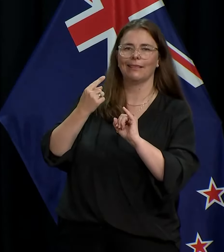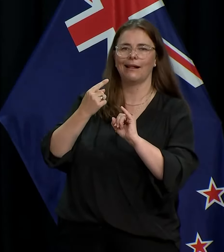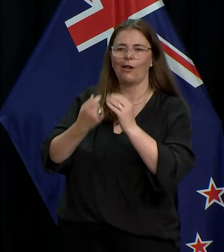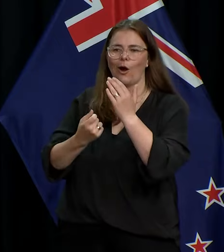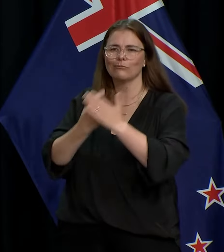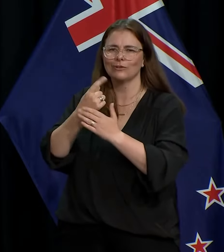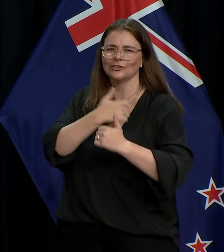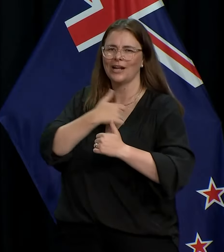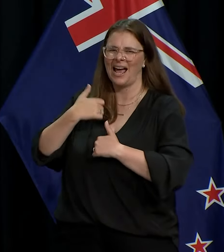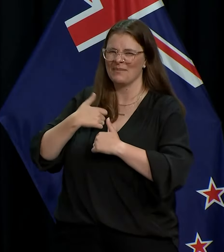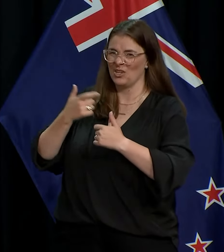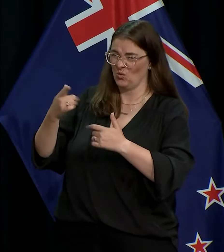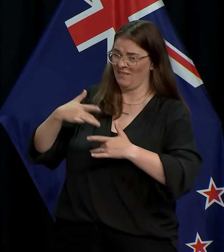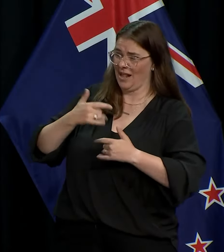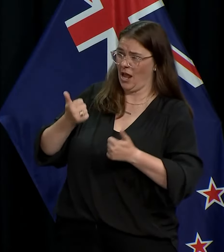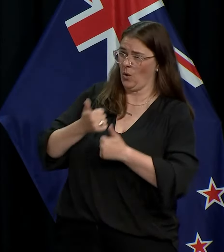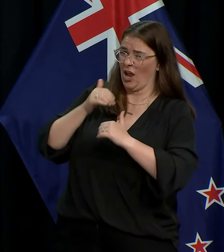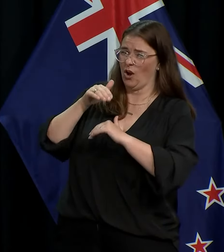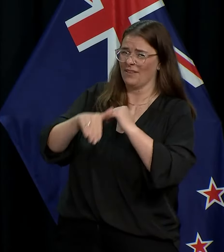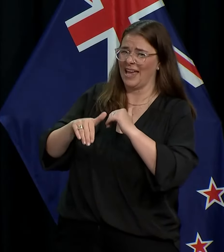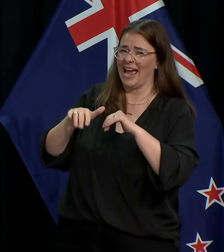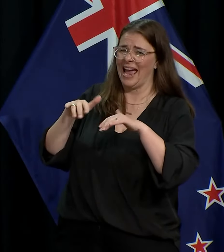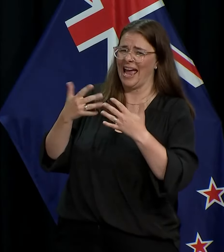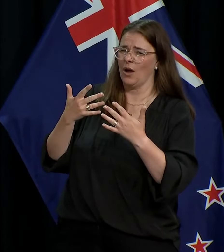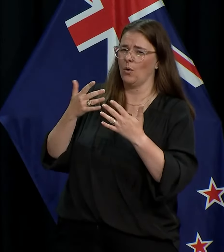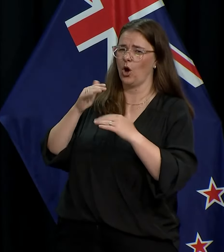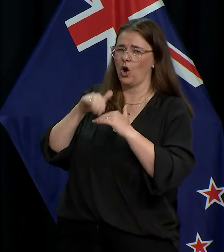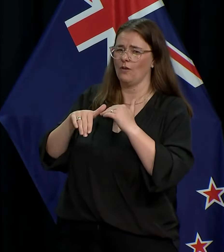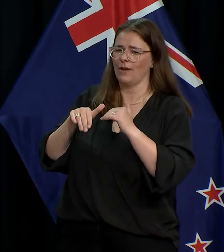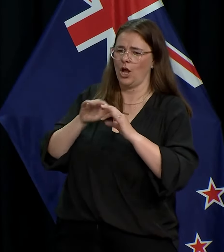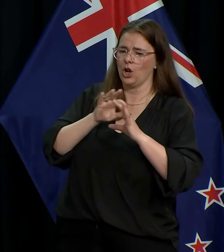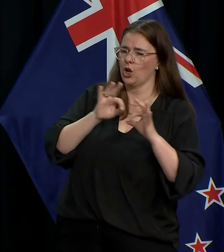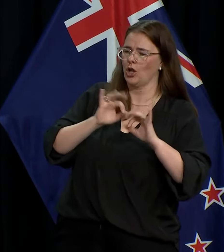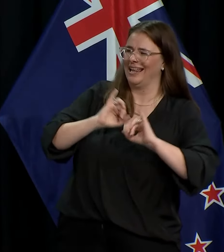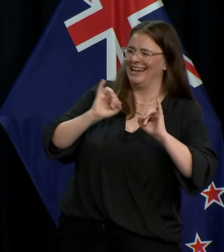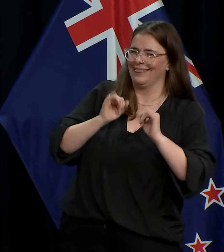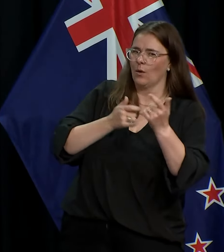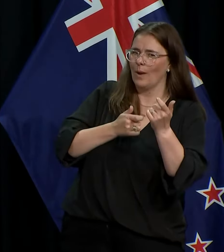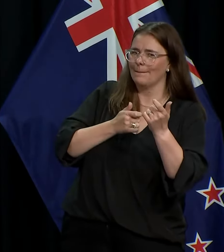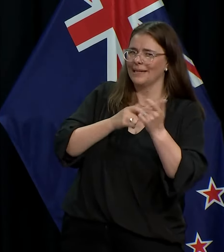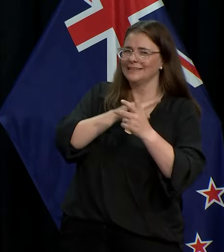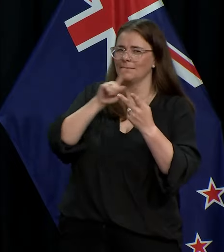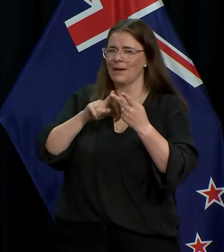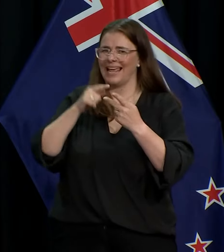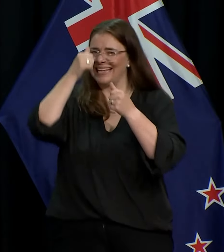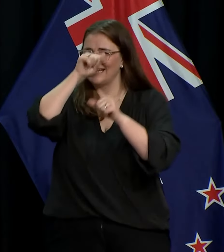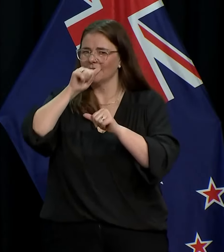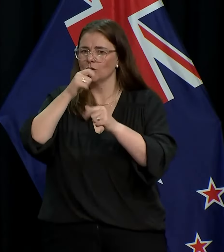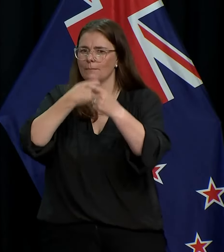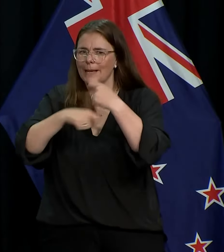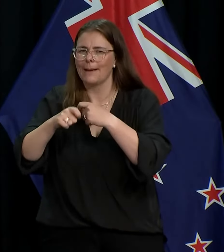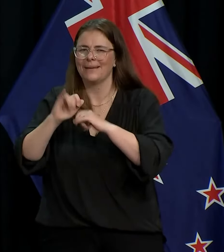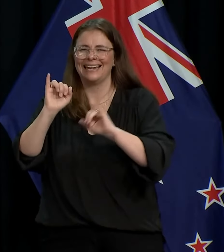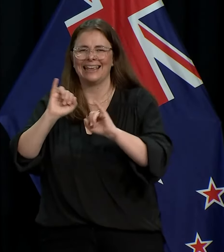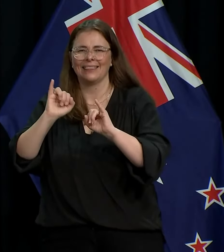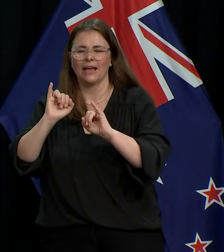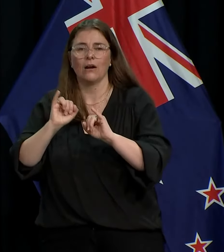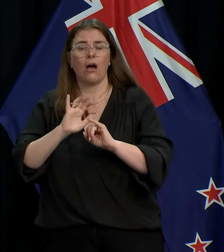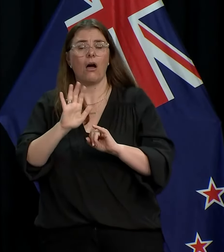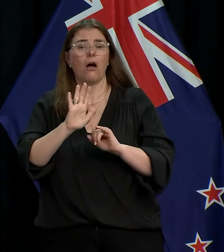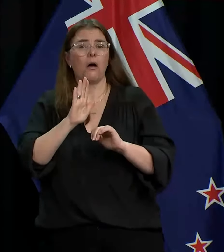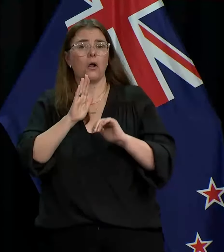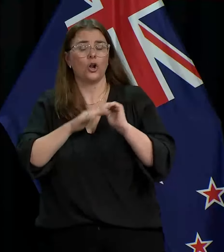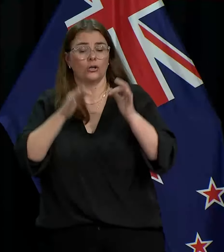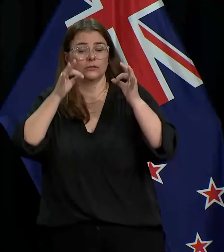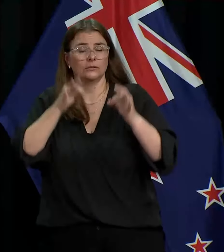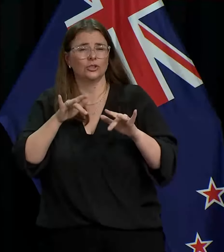do you sort of square that with the reservations around providing lethal weapons? We haven't taken that off the table, but it's not